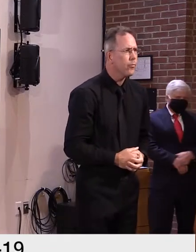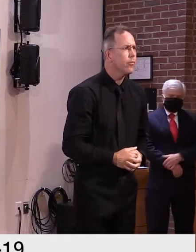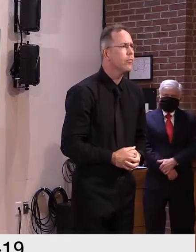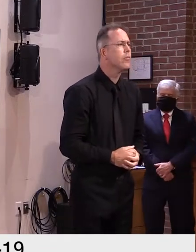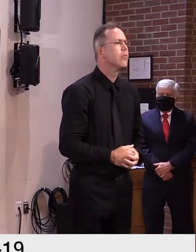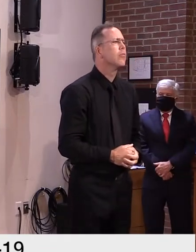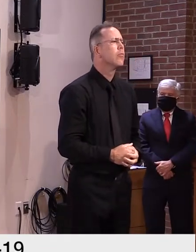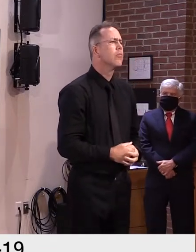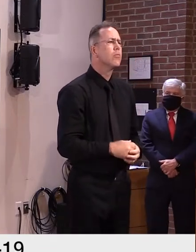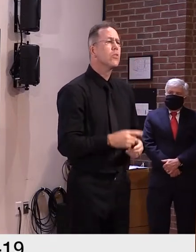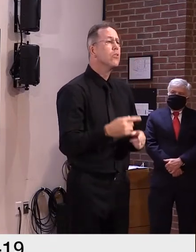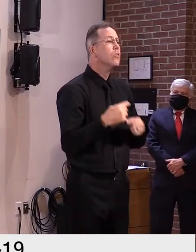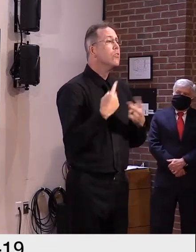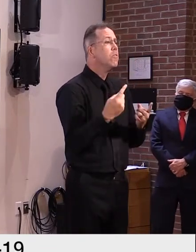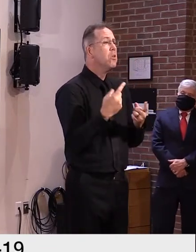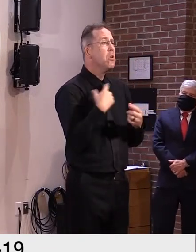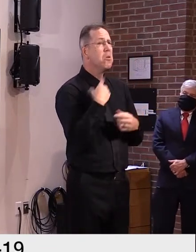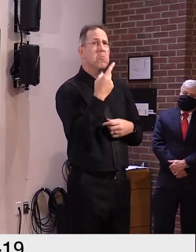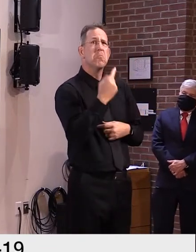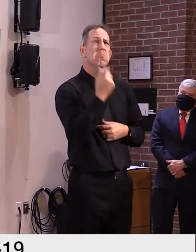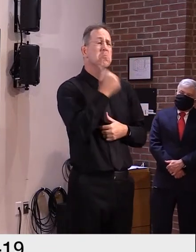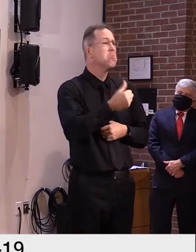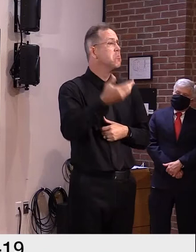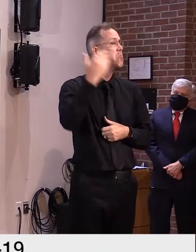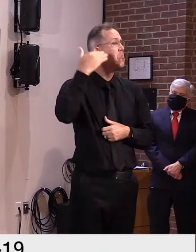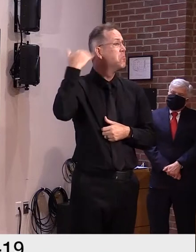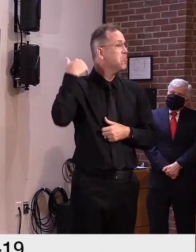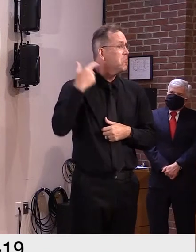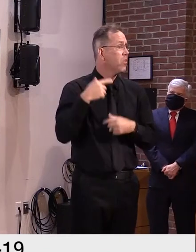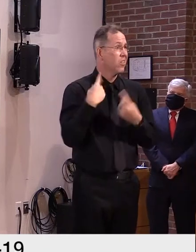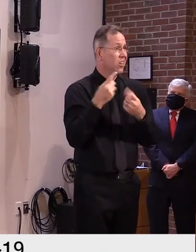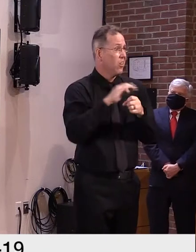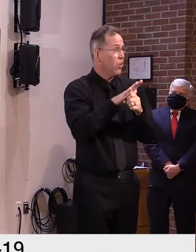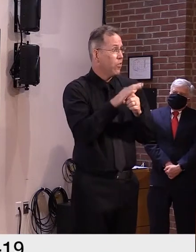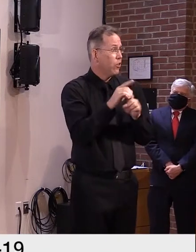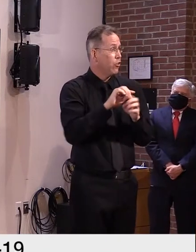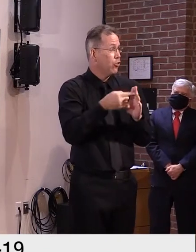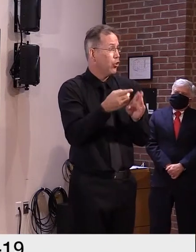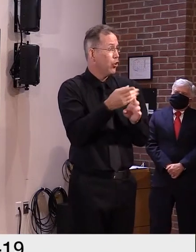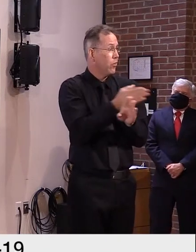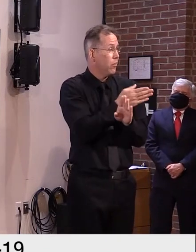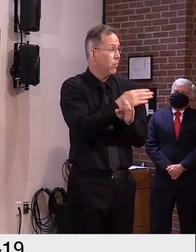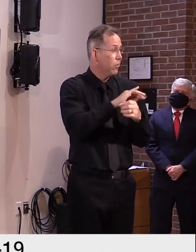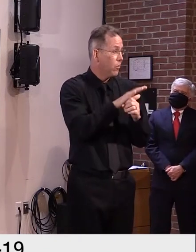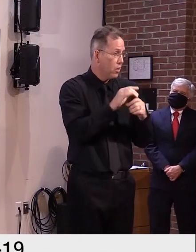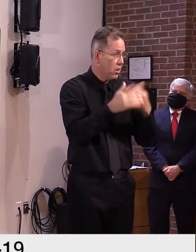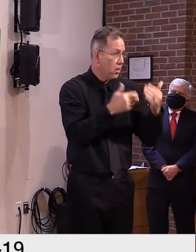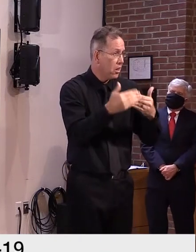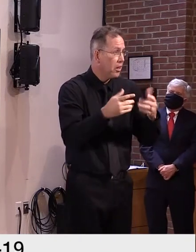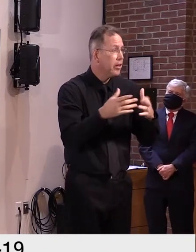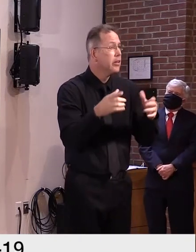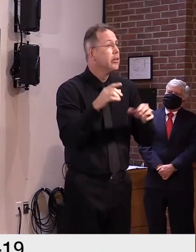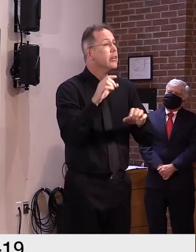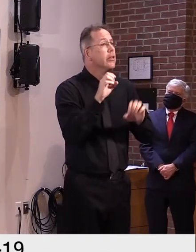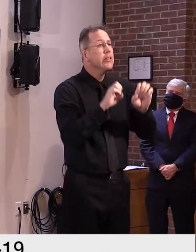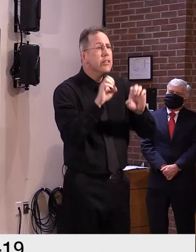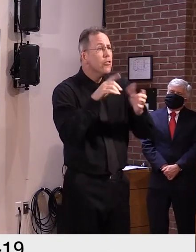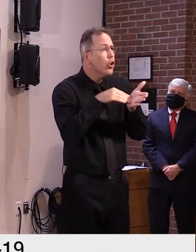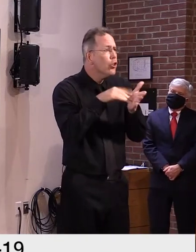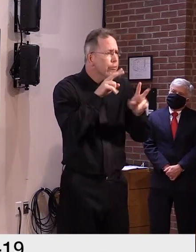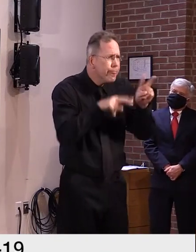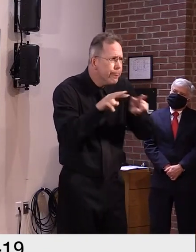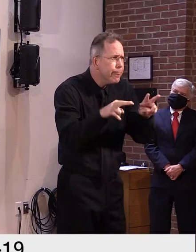early in this pandemic, our medical examiner's office has been routinely